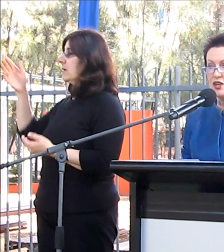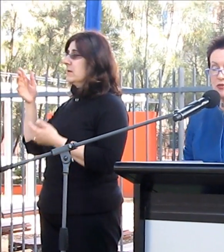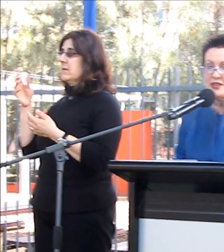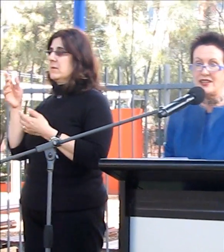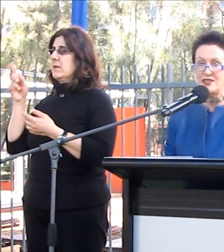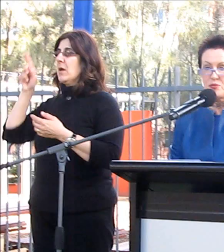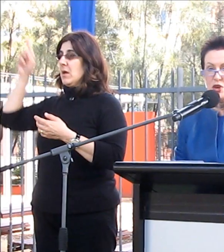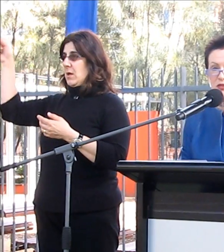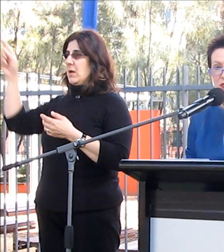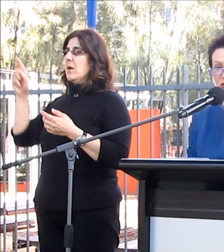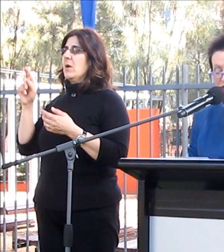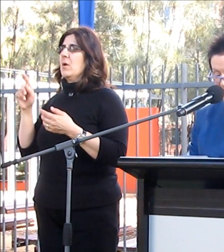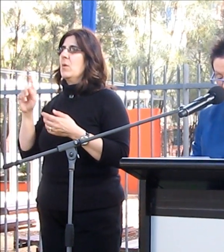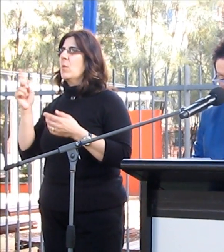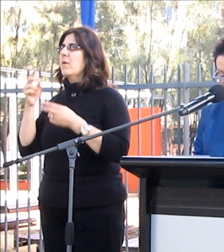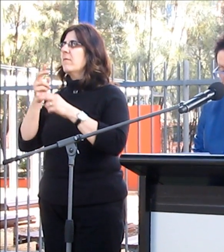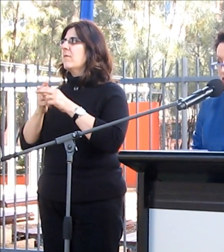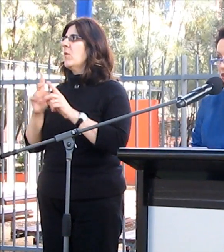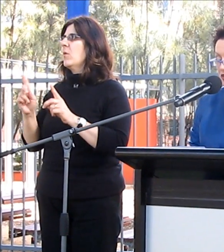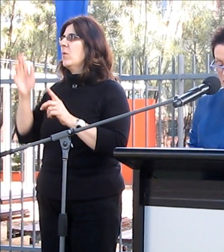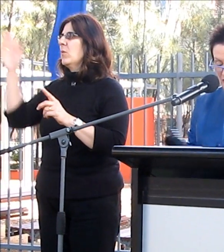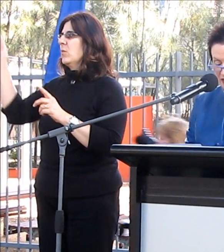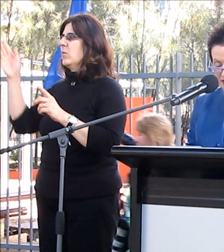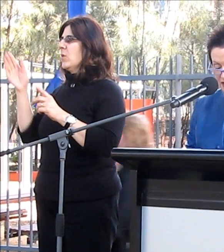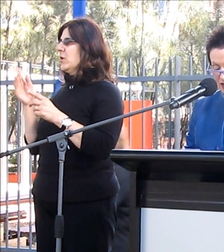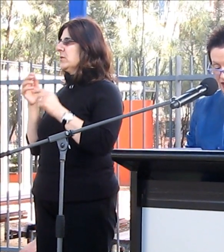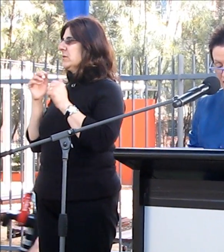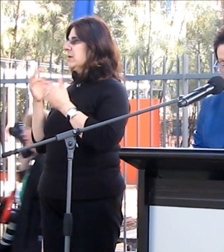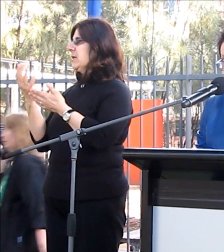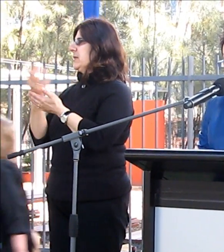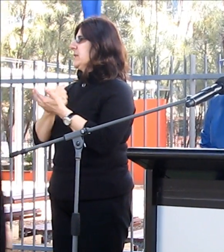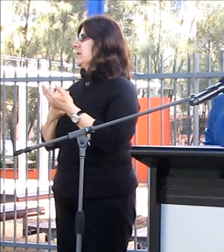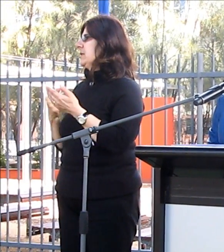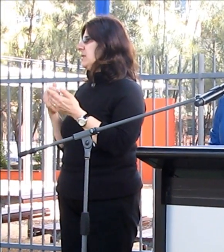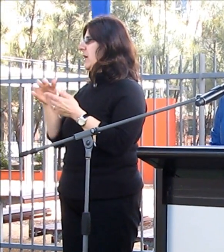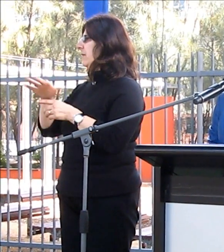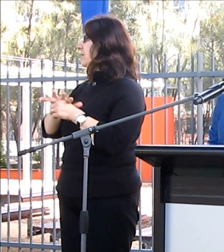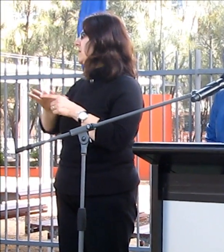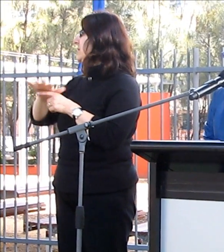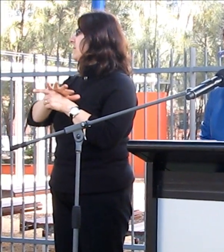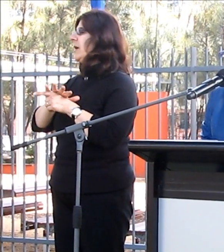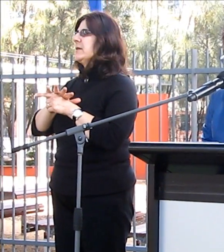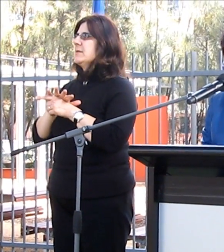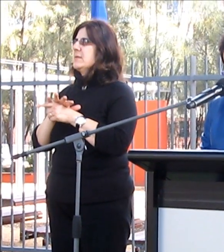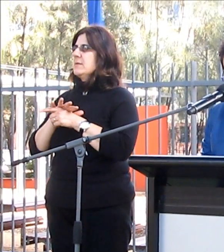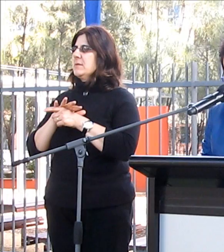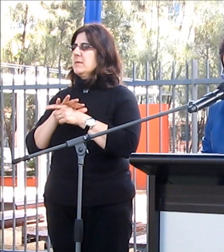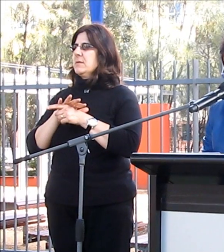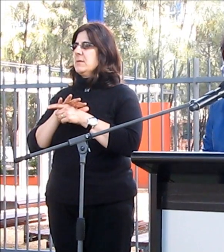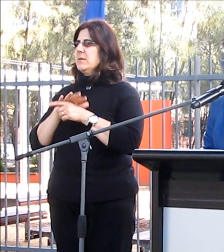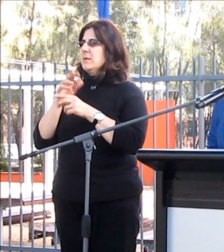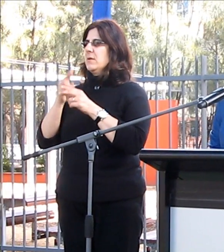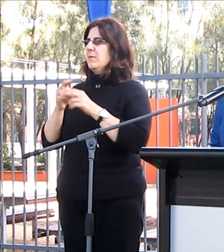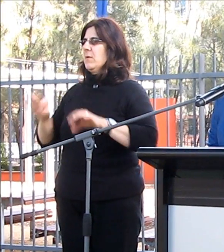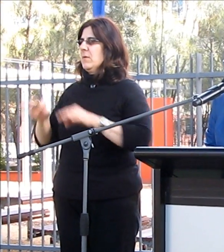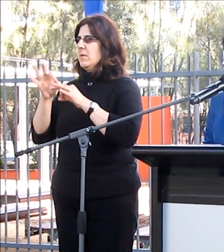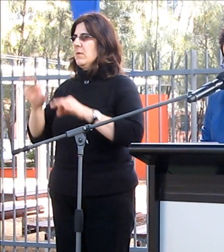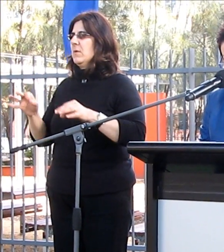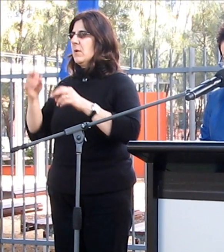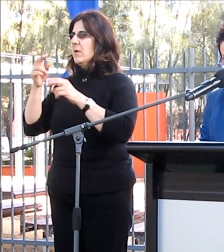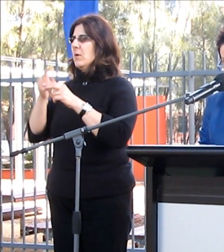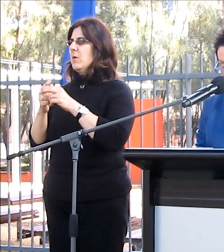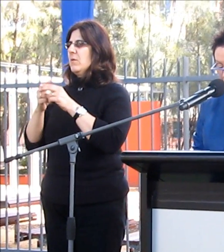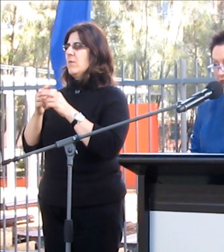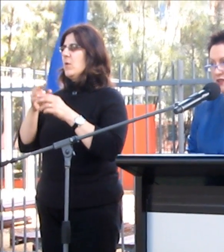it is not going to be, it is a purpose-built secure space and pergola for a future community